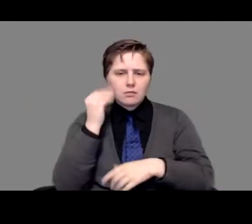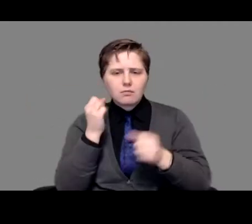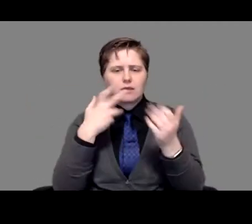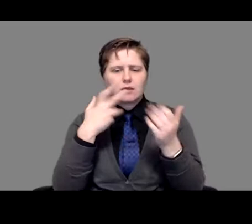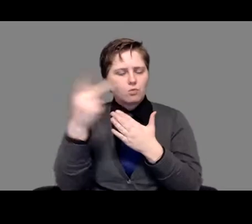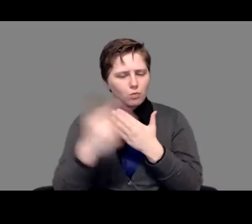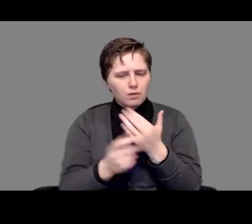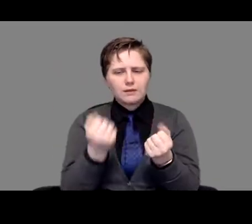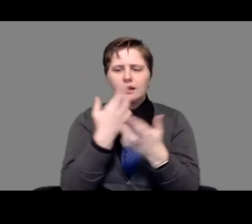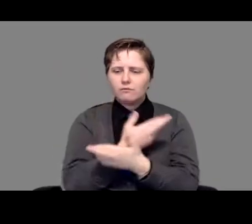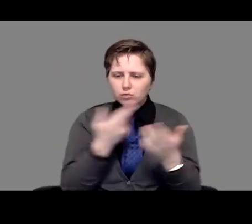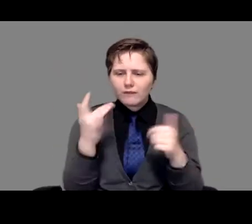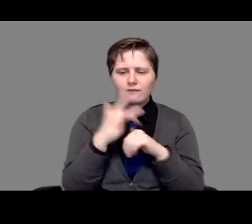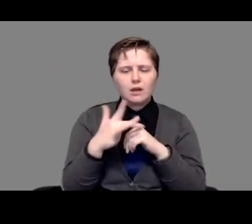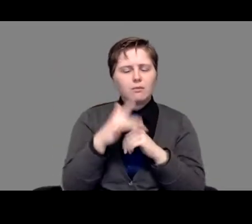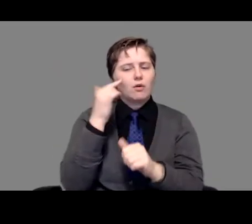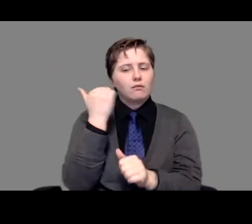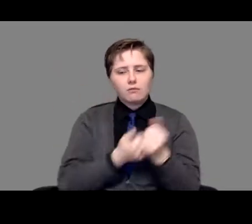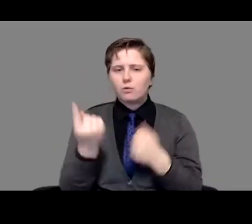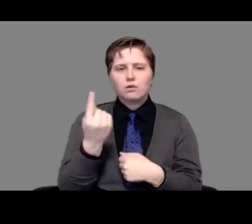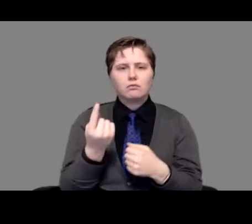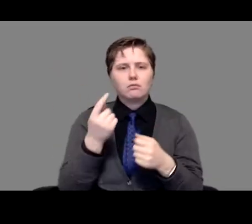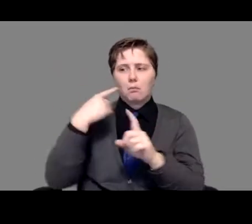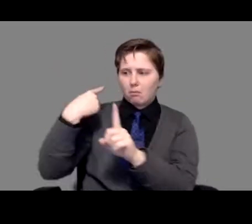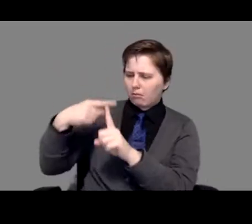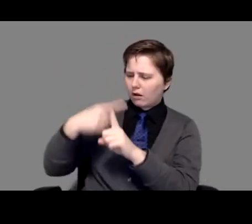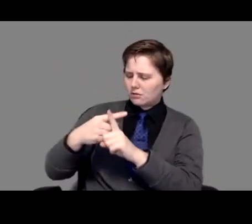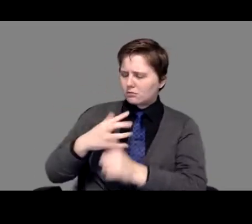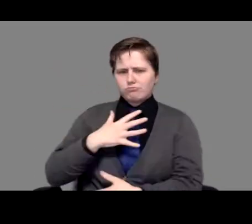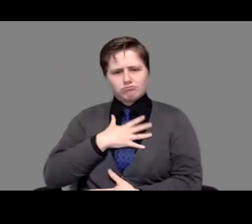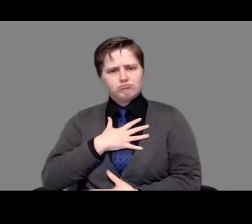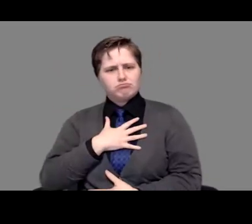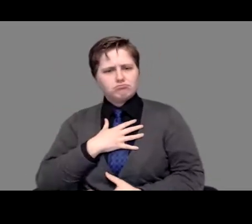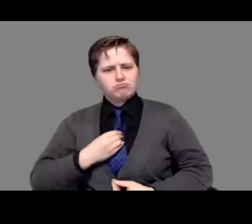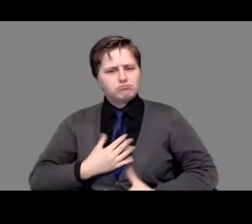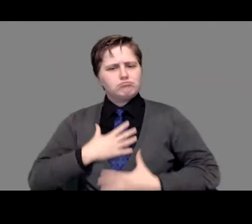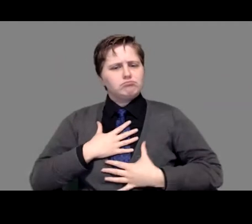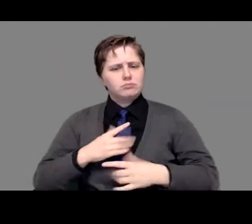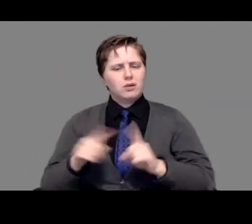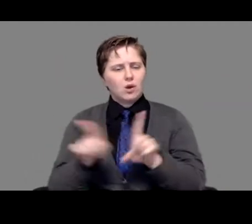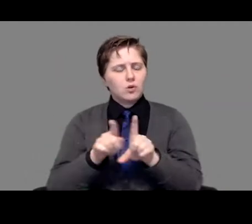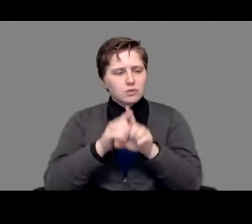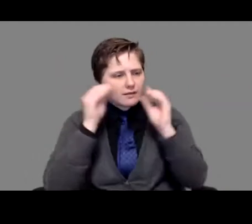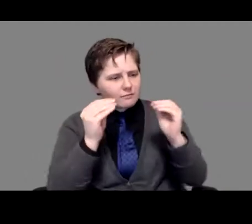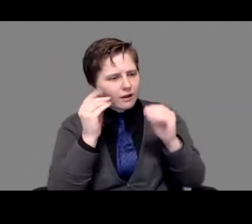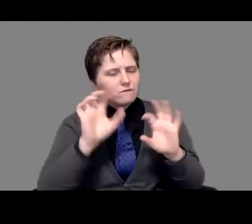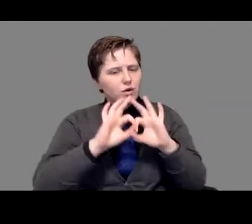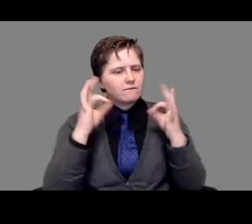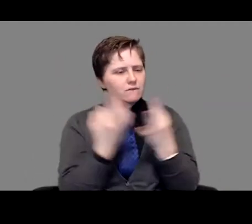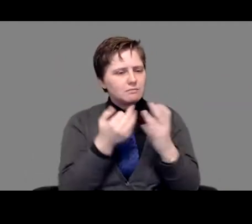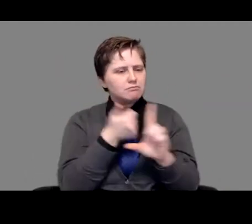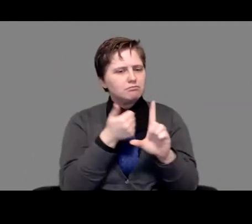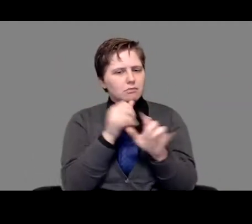and resources for everyone that can be positive and a warm feeling, but also educational for families that are at